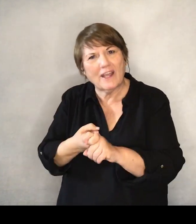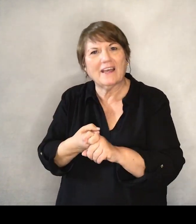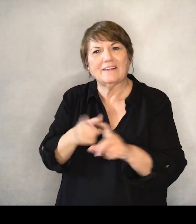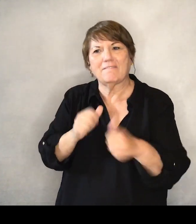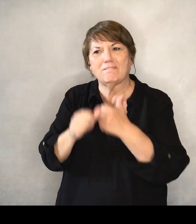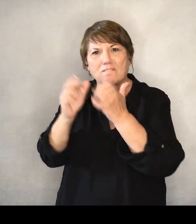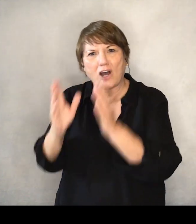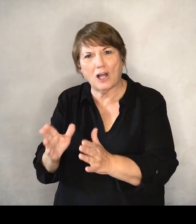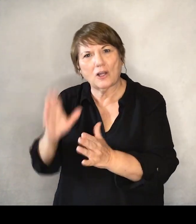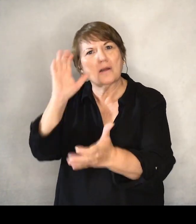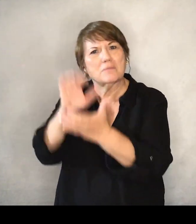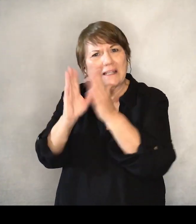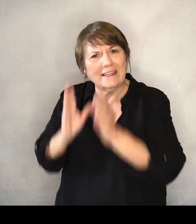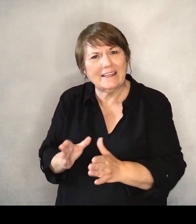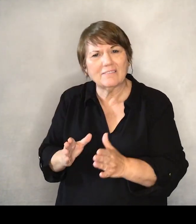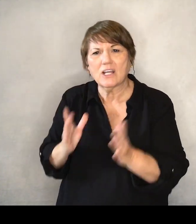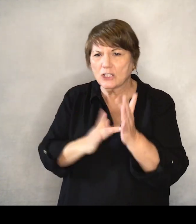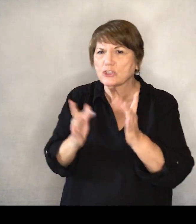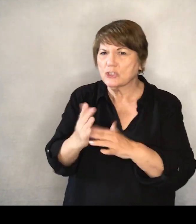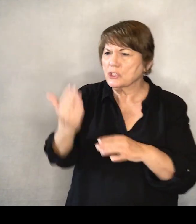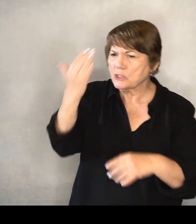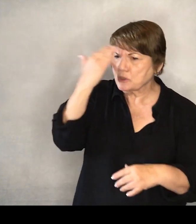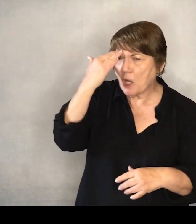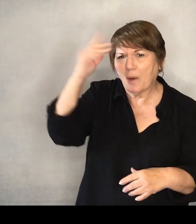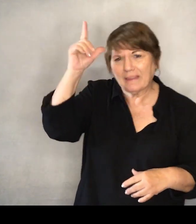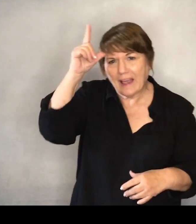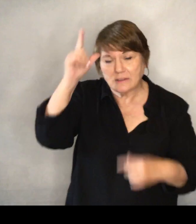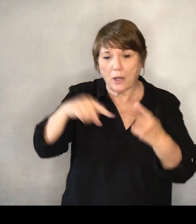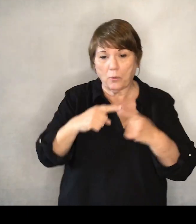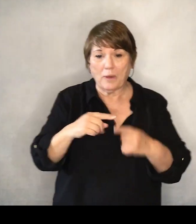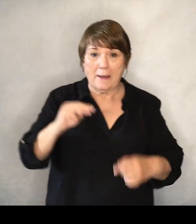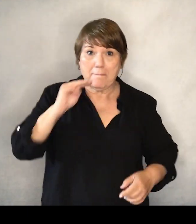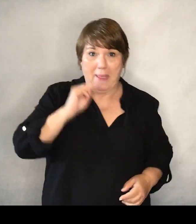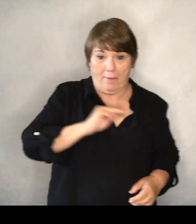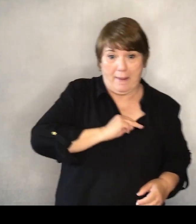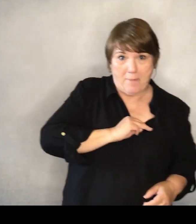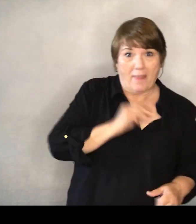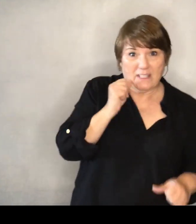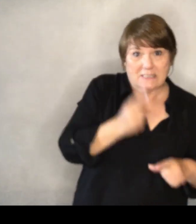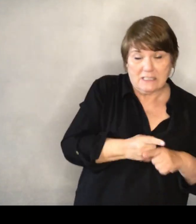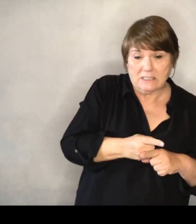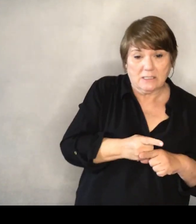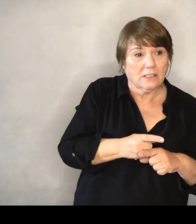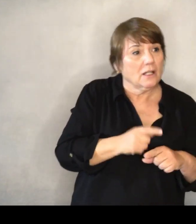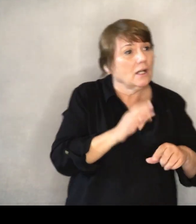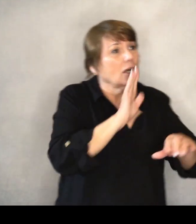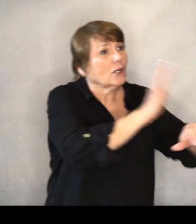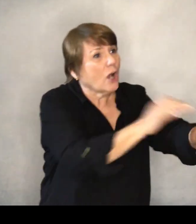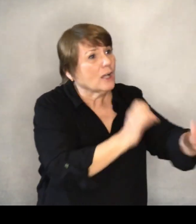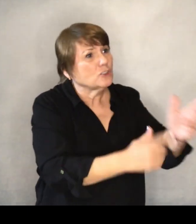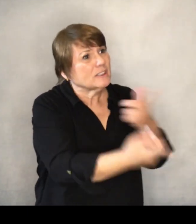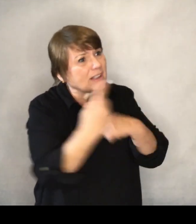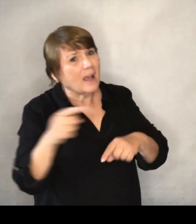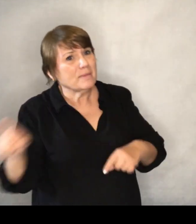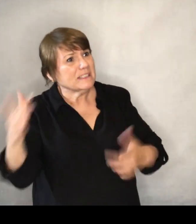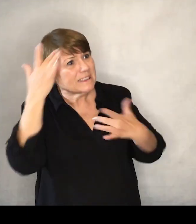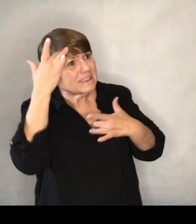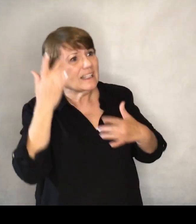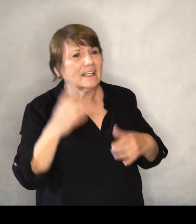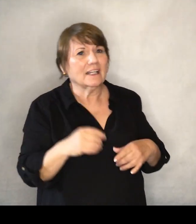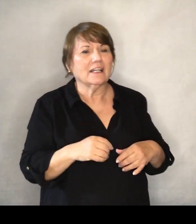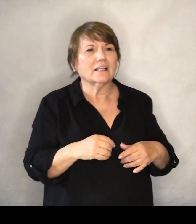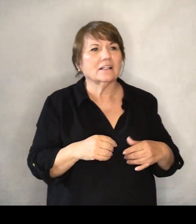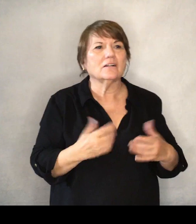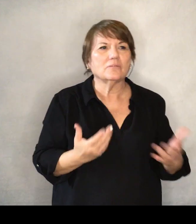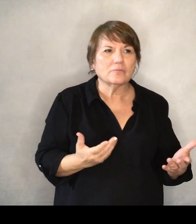follower. He knew him so well that when Mary and Martha sent word that he was sick, their message to